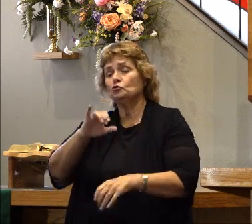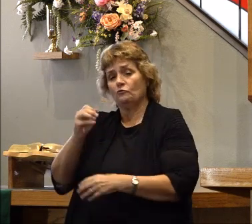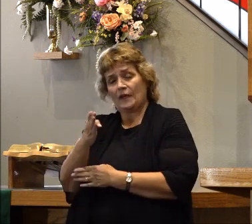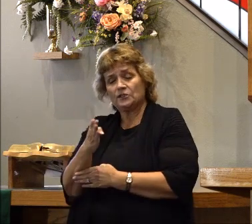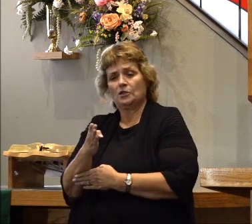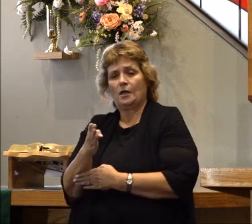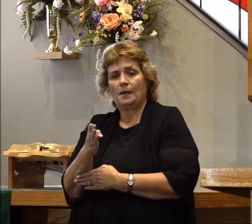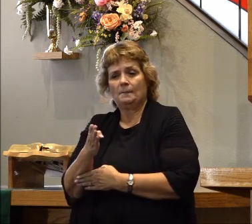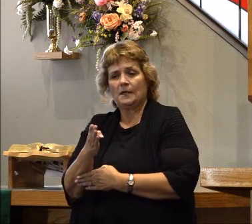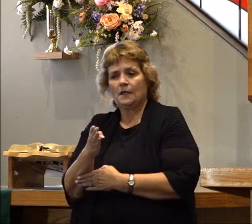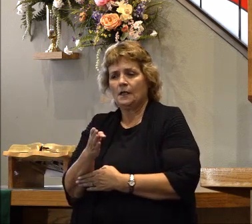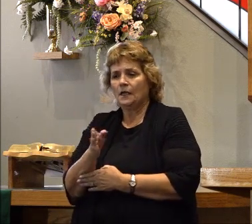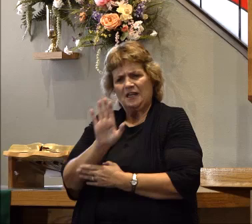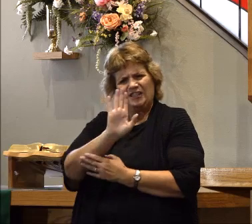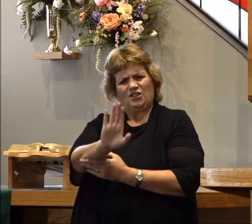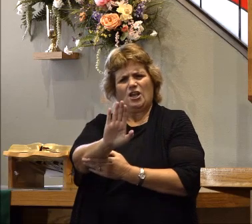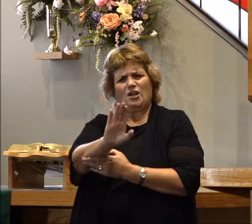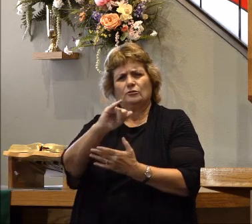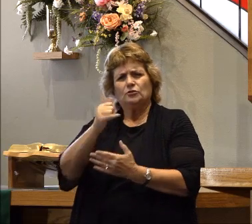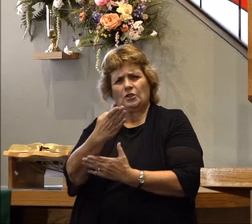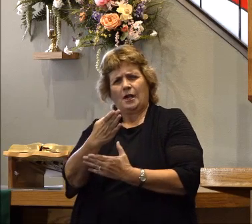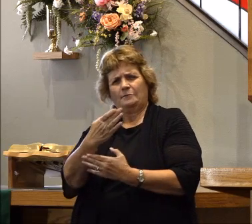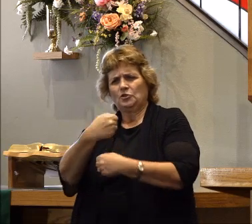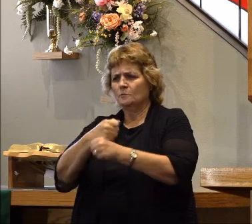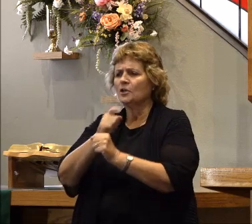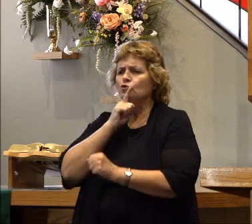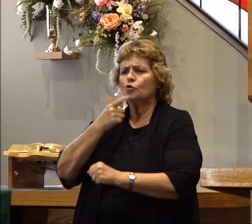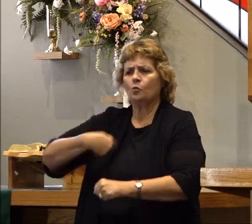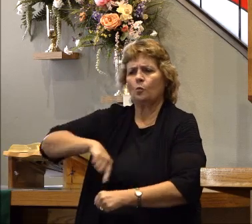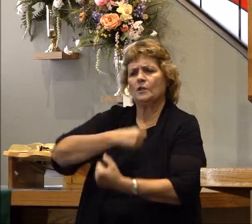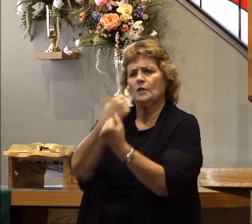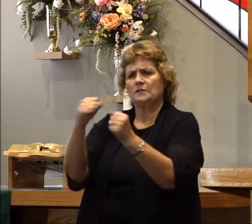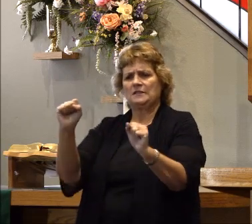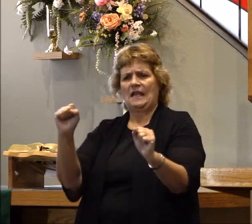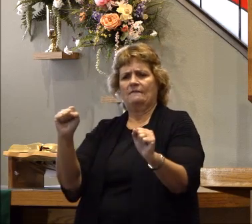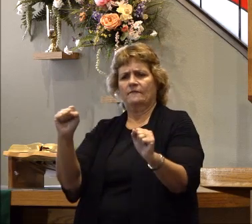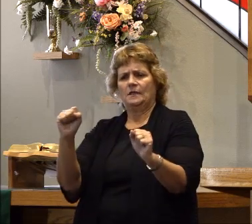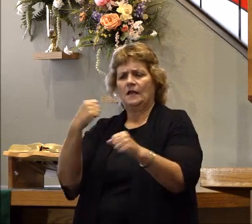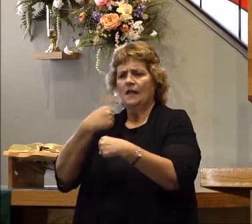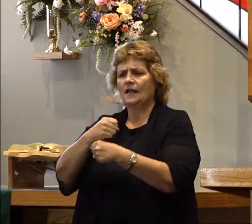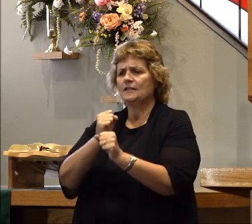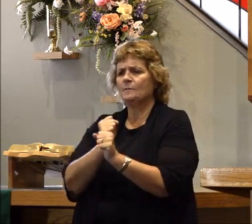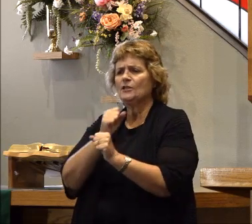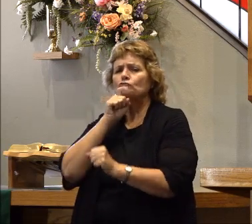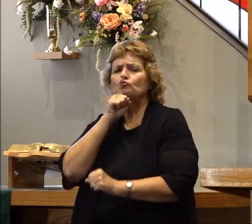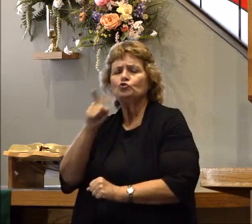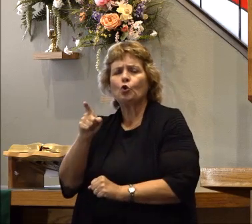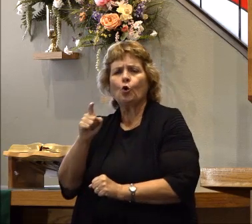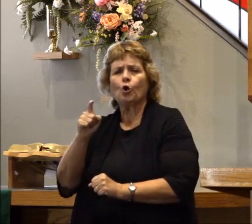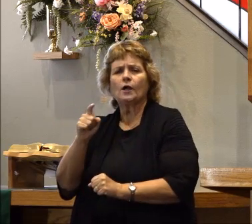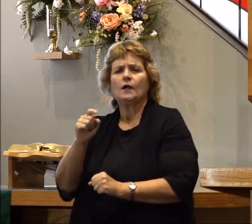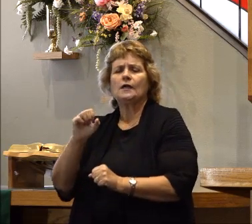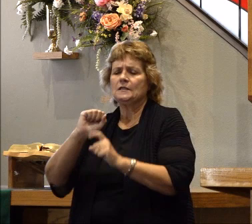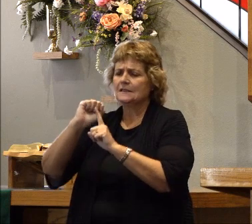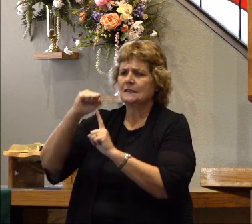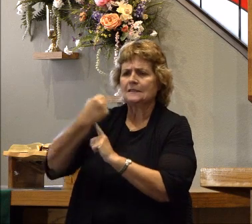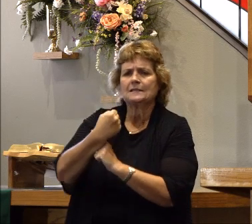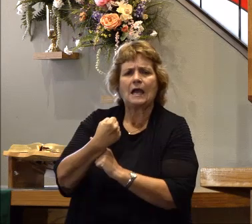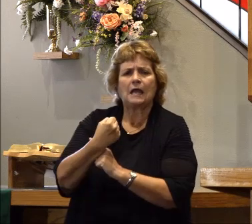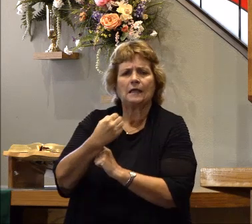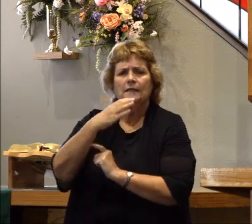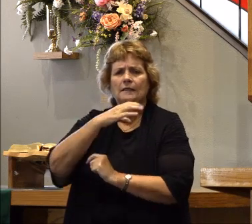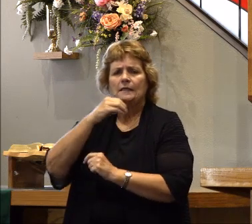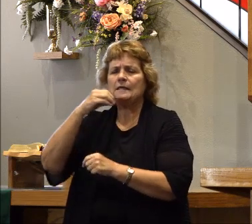job is to keep us safe and to keep society and those in it at peace with one